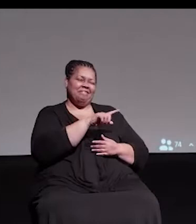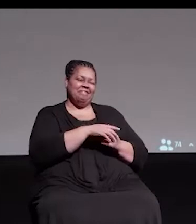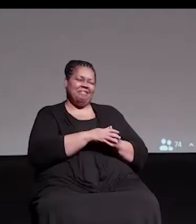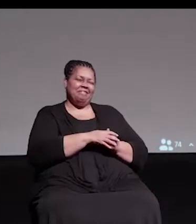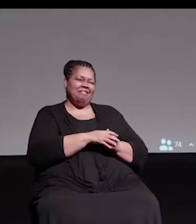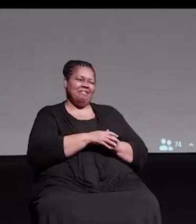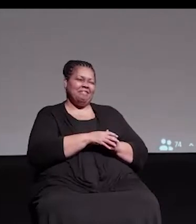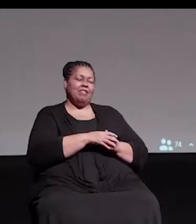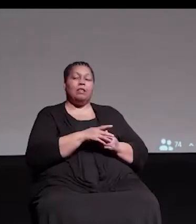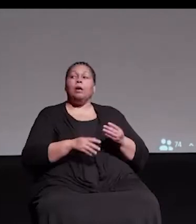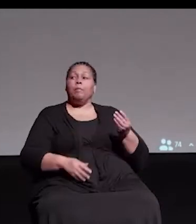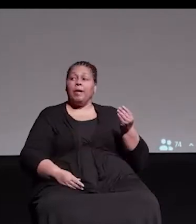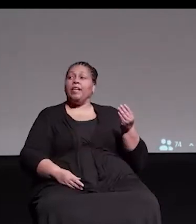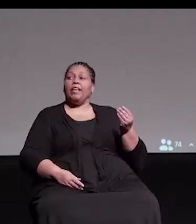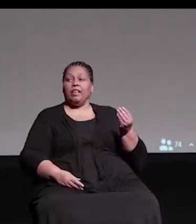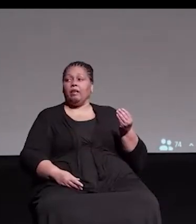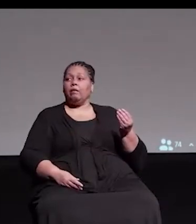Money. Yeah, no,